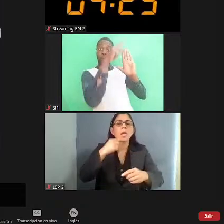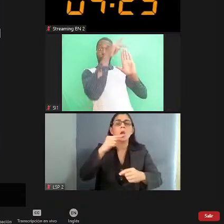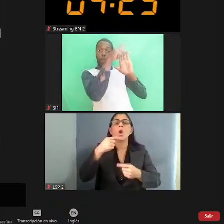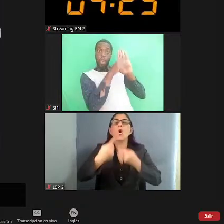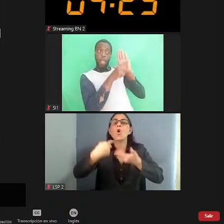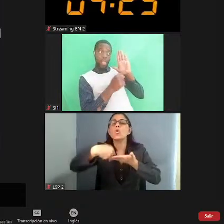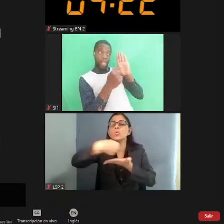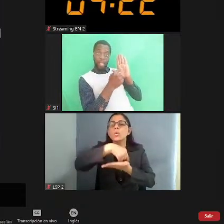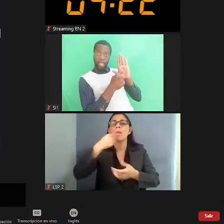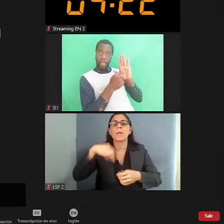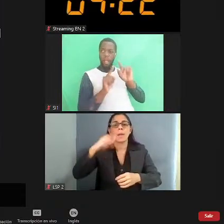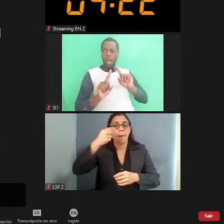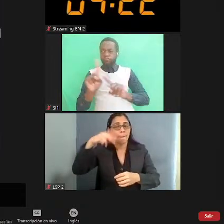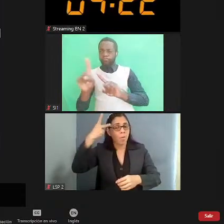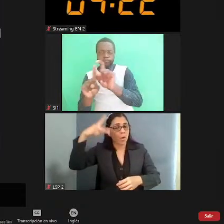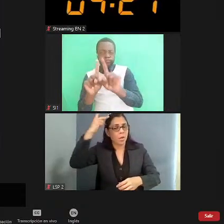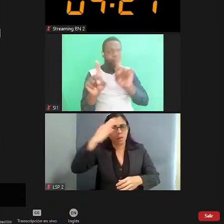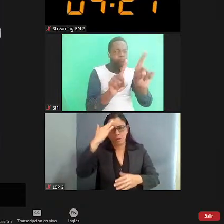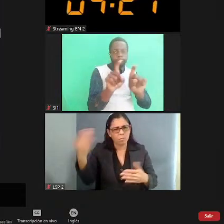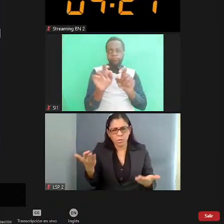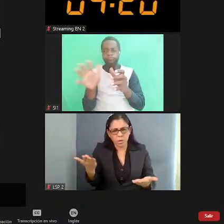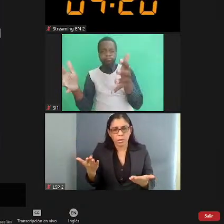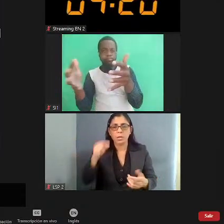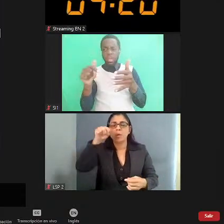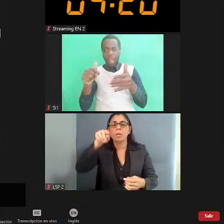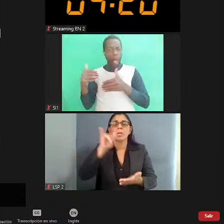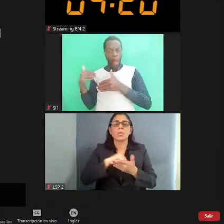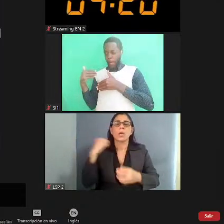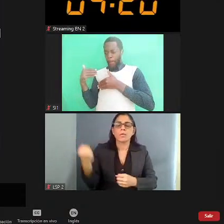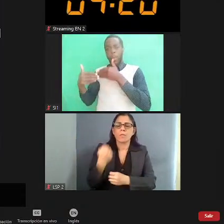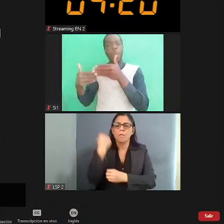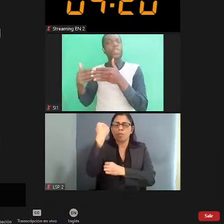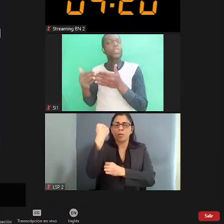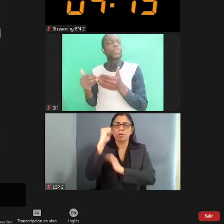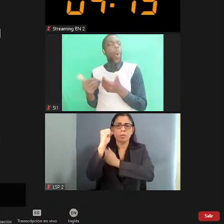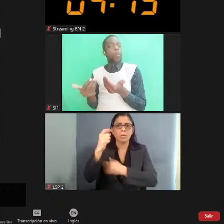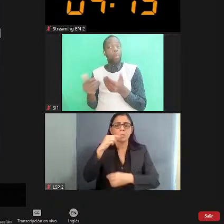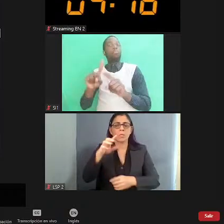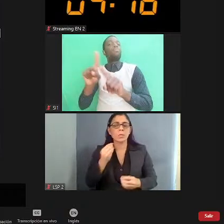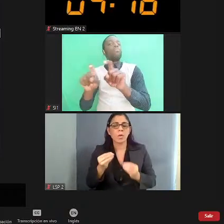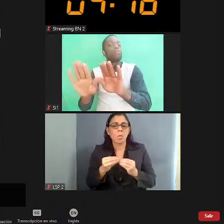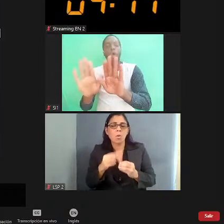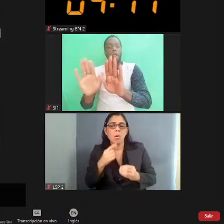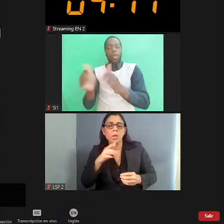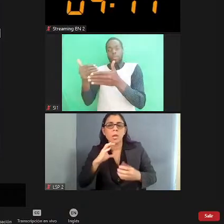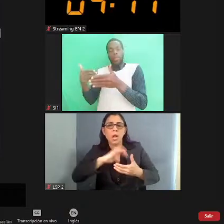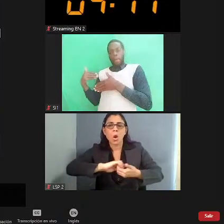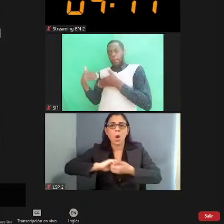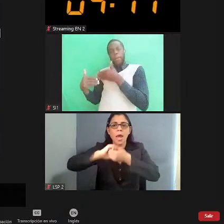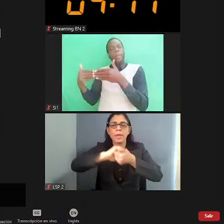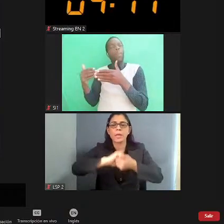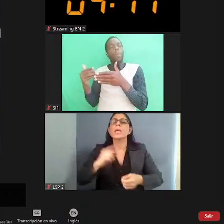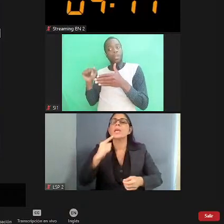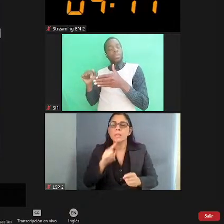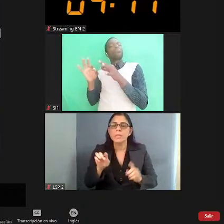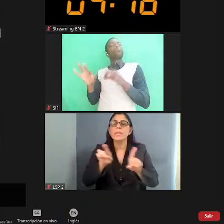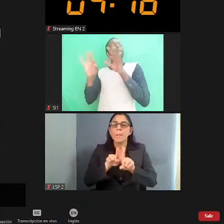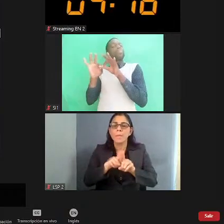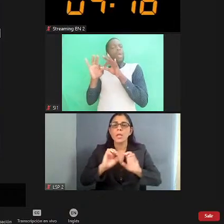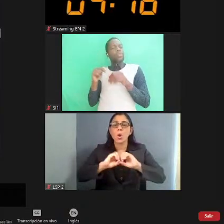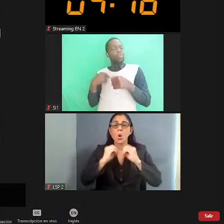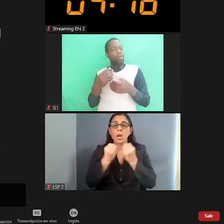about the consultation process of the policy why because this is an effort by the